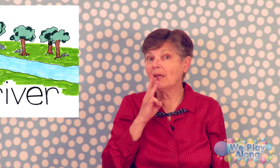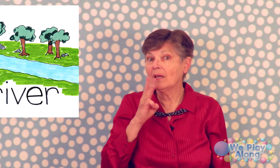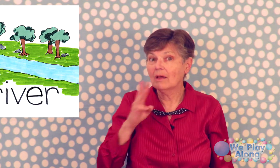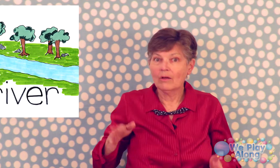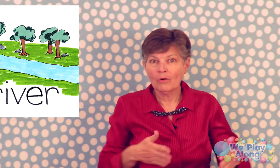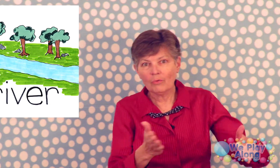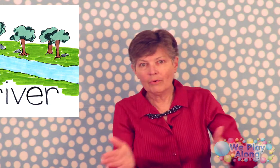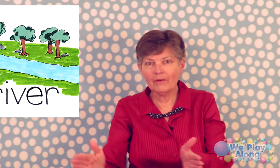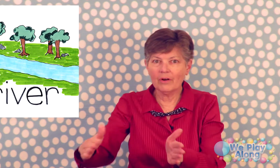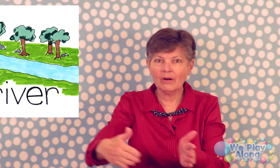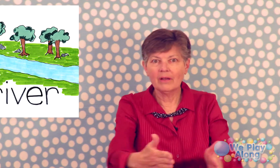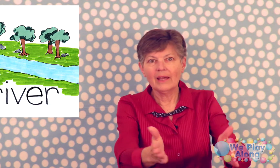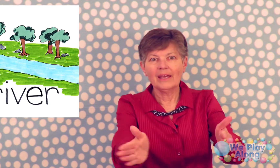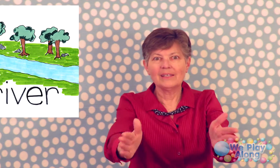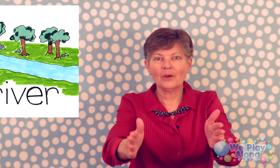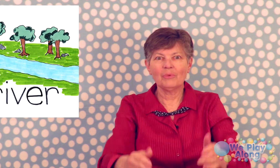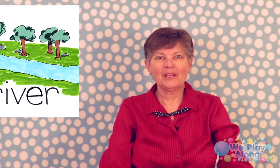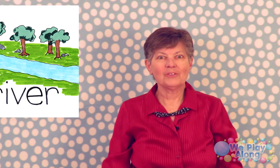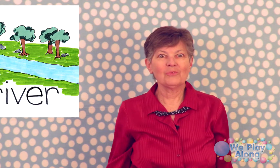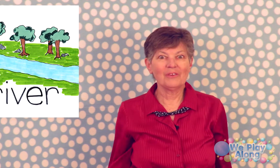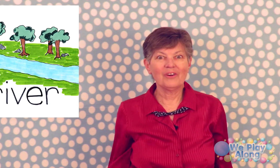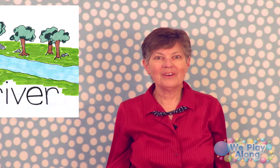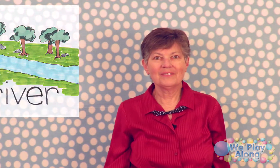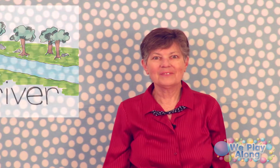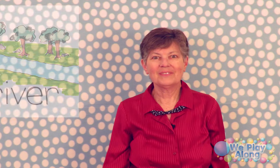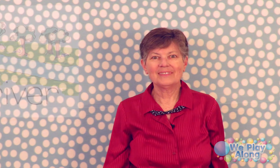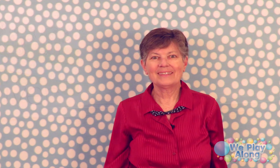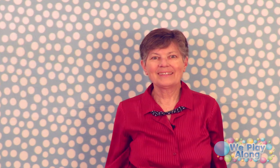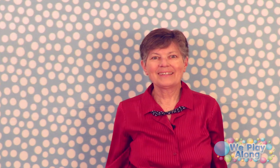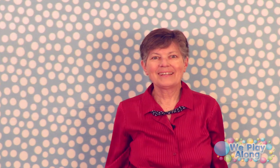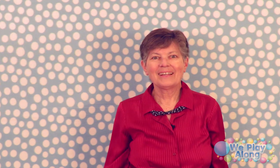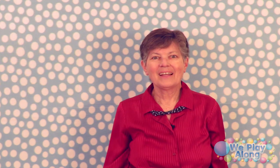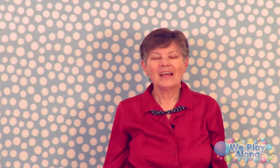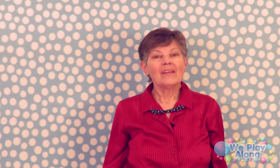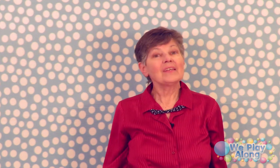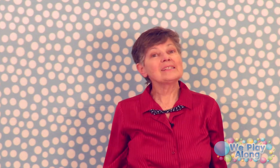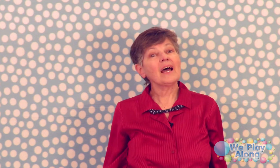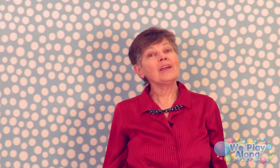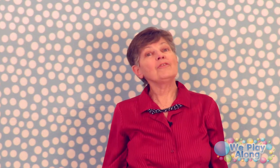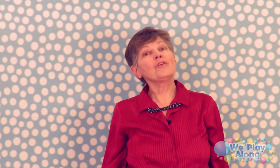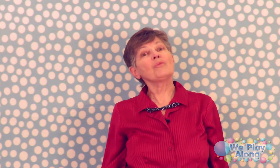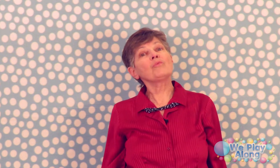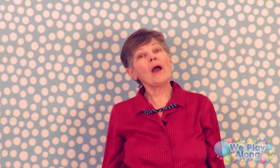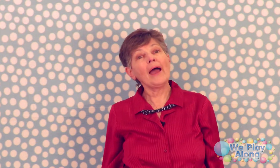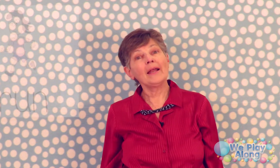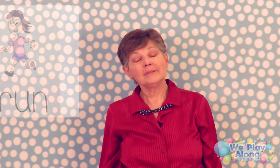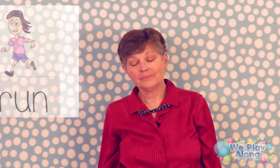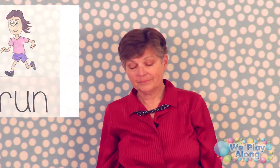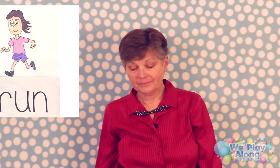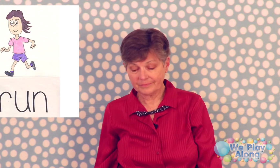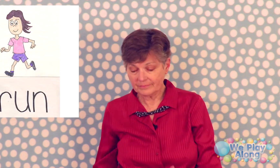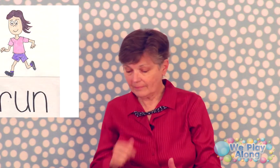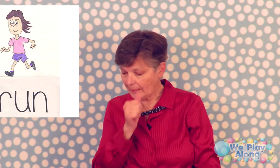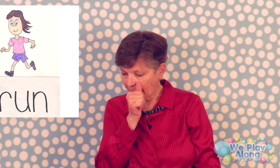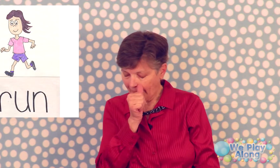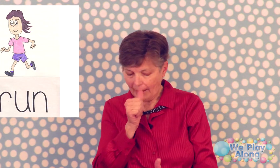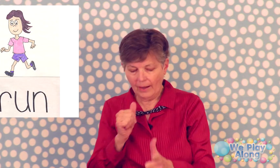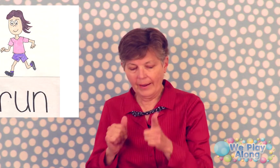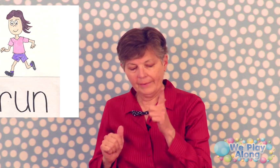Mississippi River is our biggest river. The sign for run. Okay,